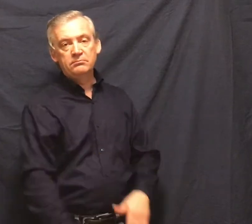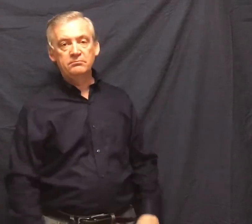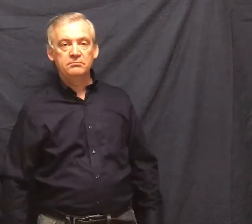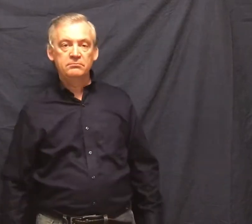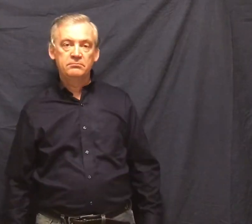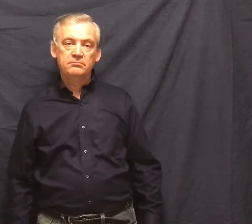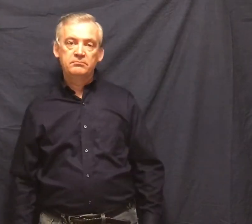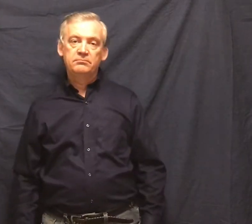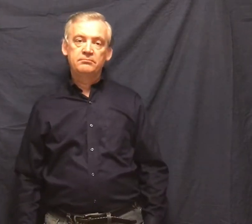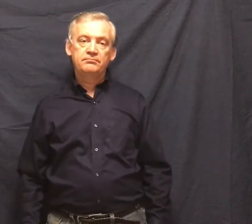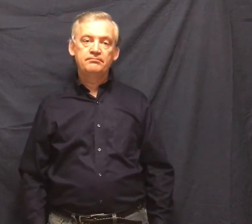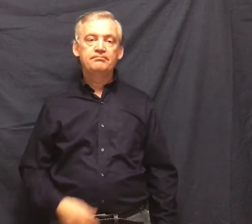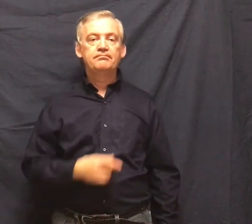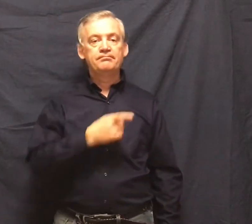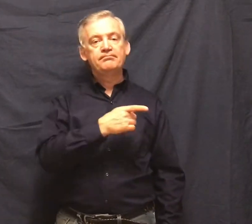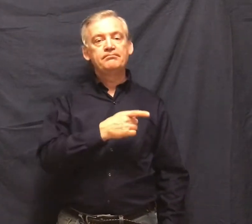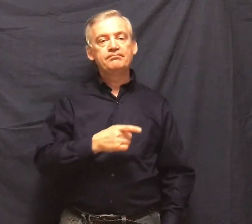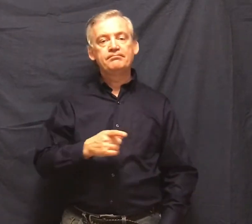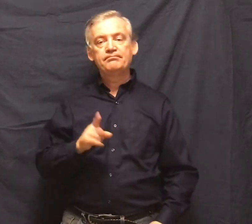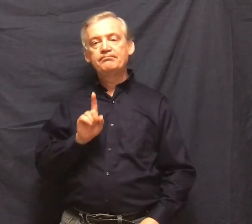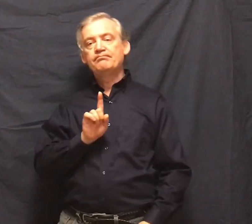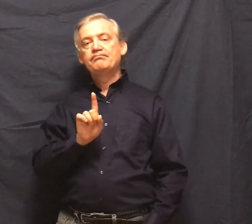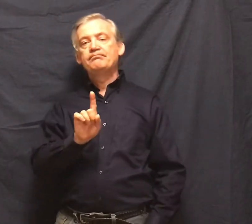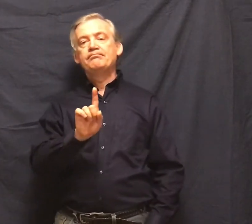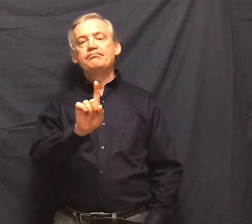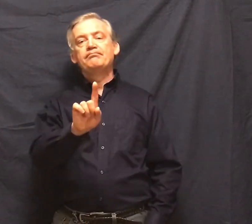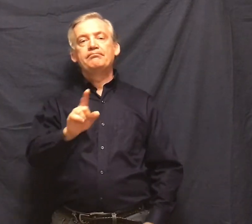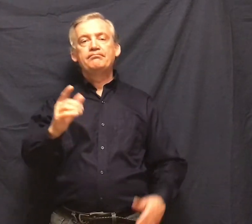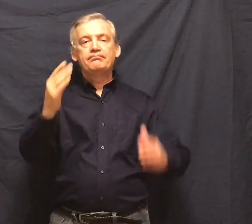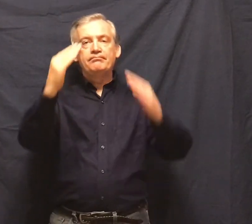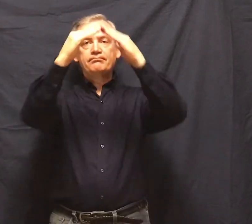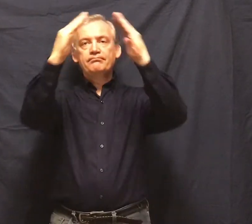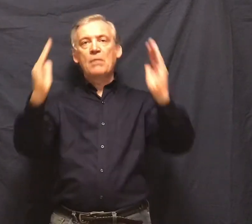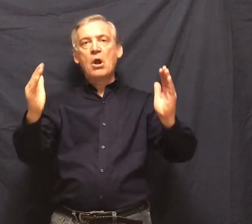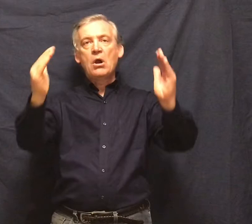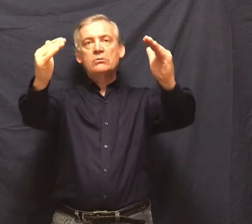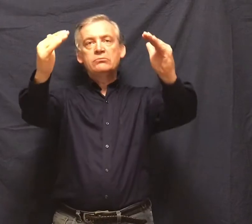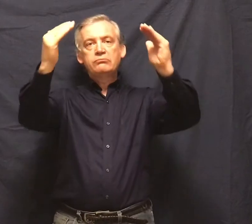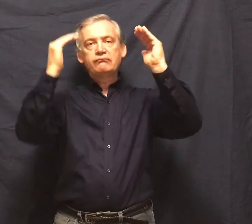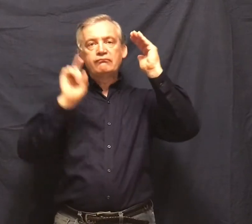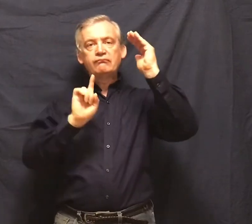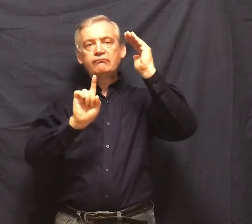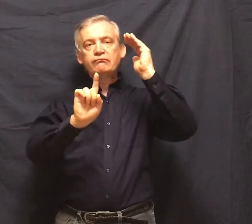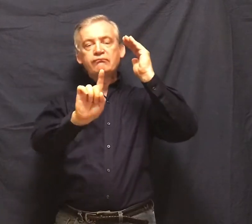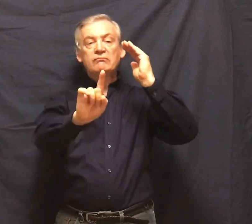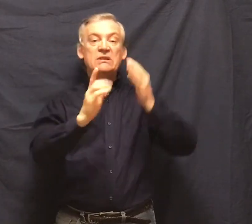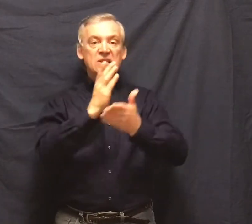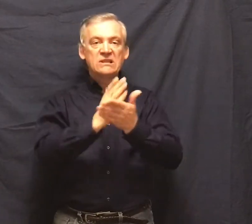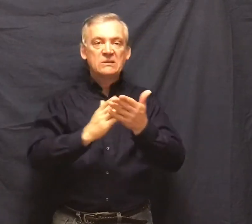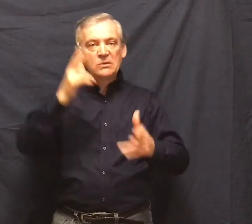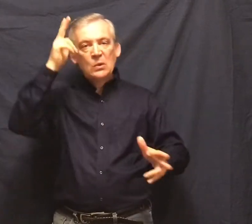And while she went through the barn, the halter chains rattled, and some of the horses snorted and stamped their feet.